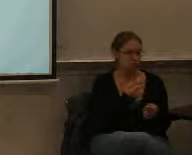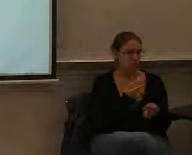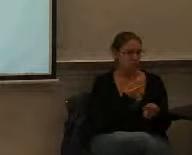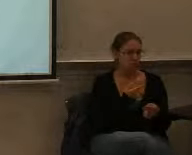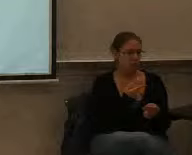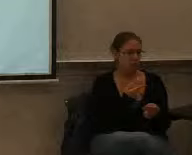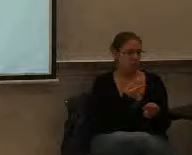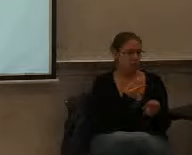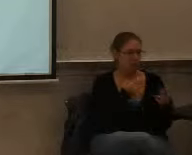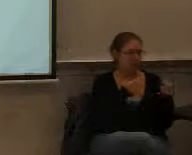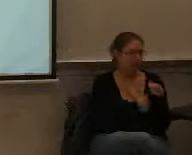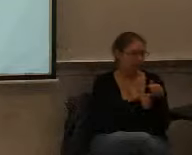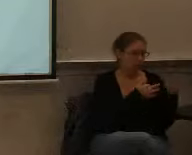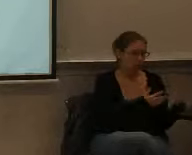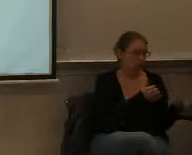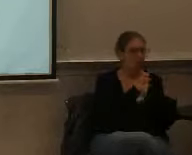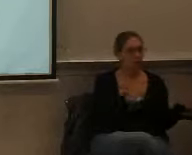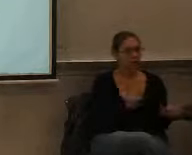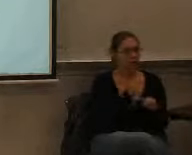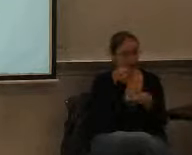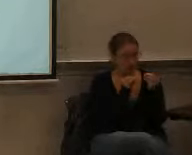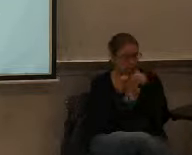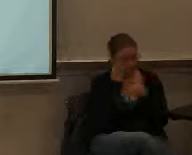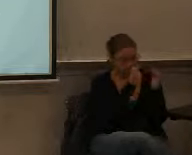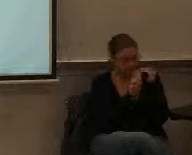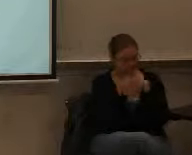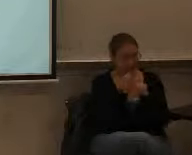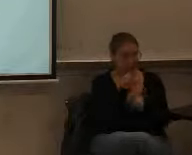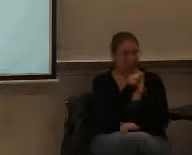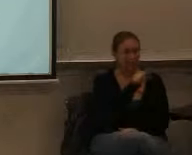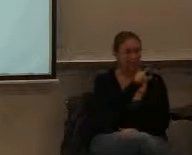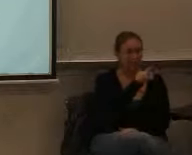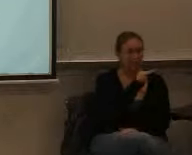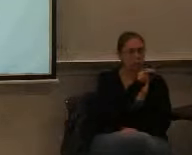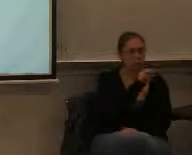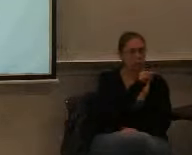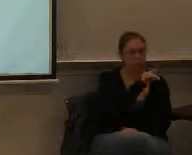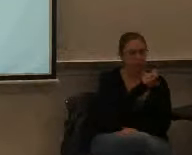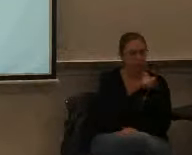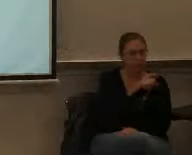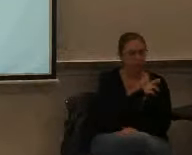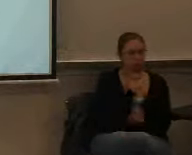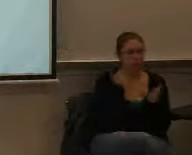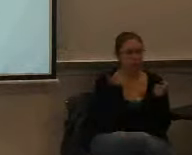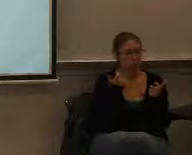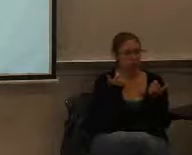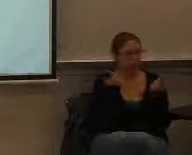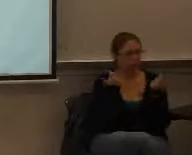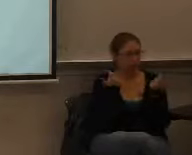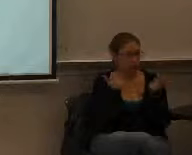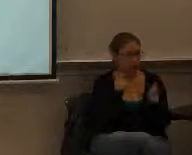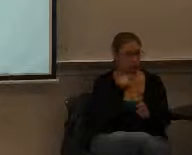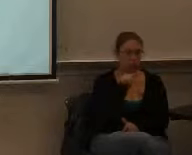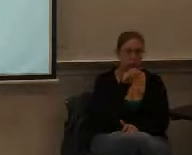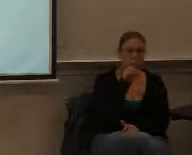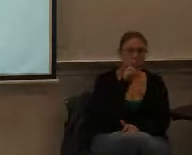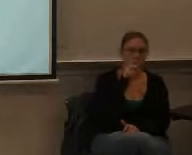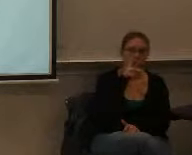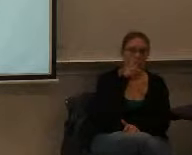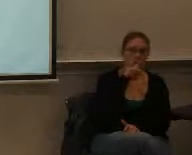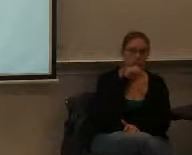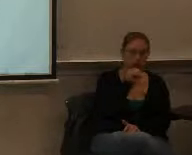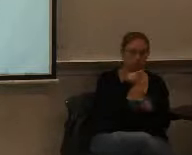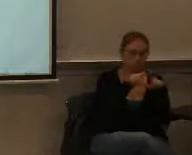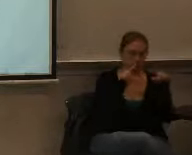or active foraging. So oftentimes salmonids or some of the large torpedo-shaped piscivores